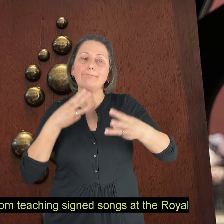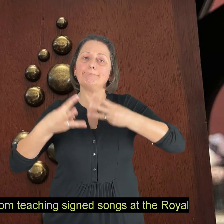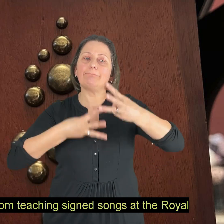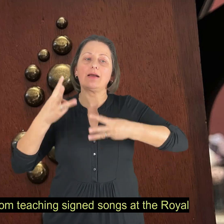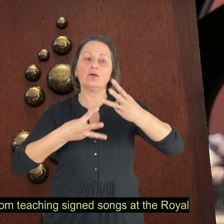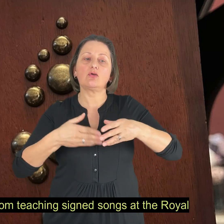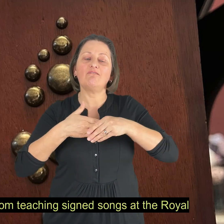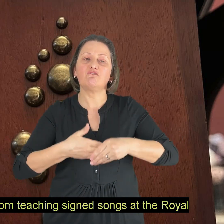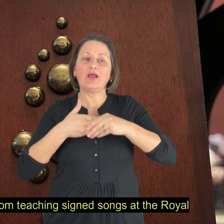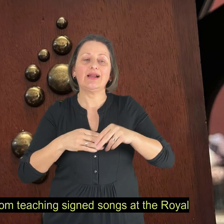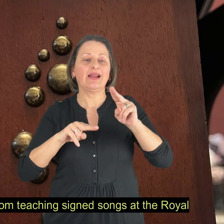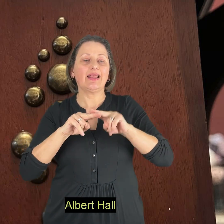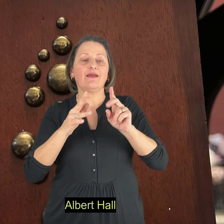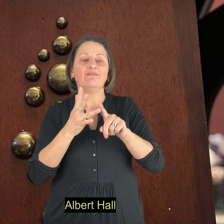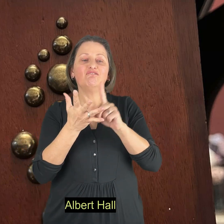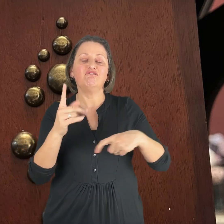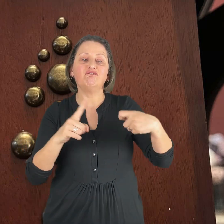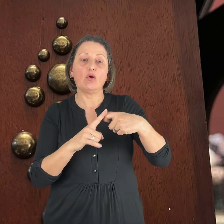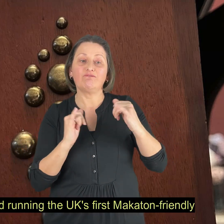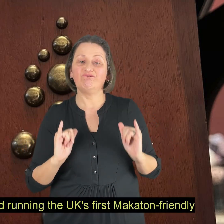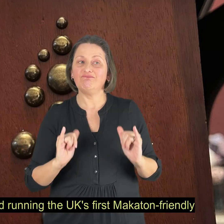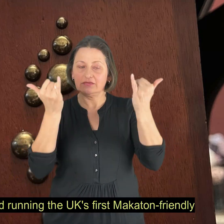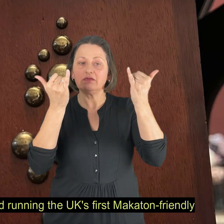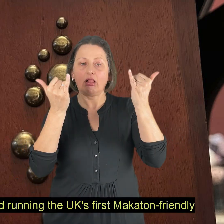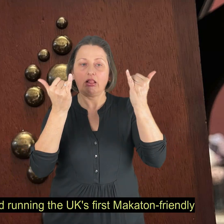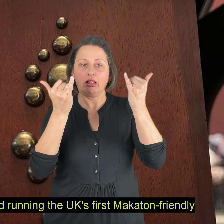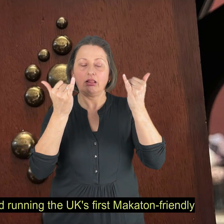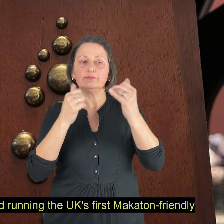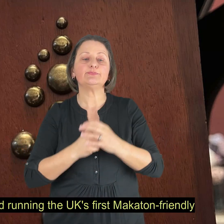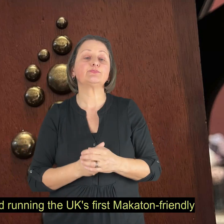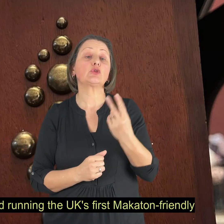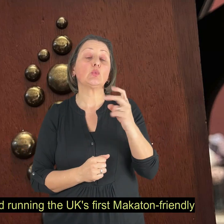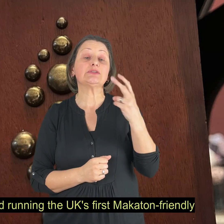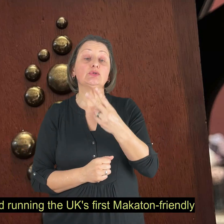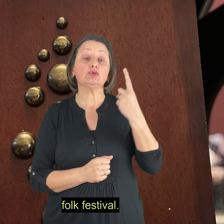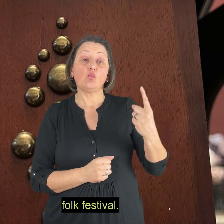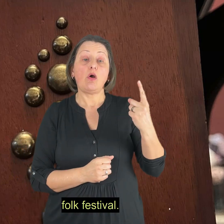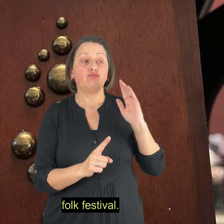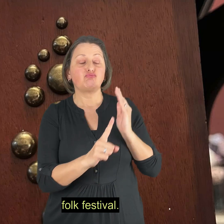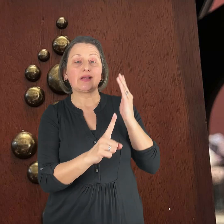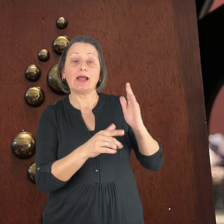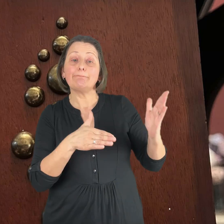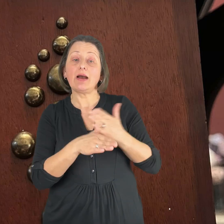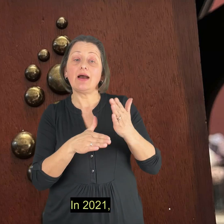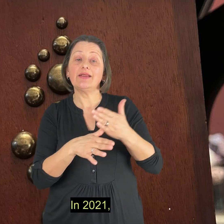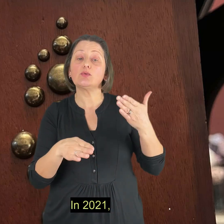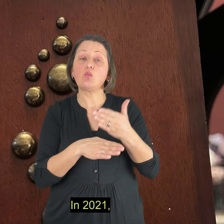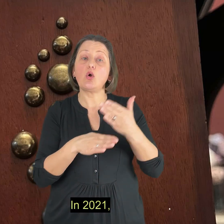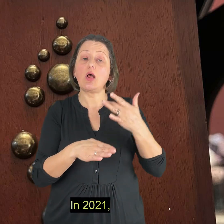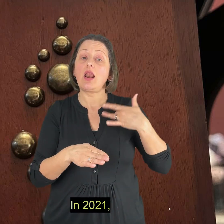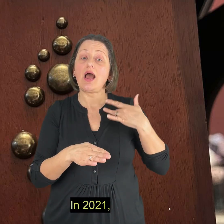from teaching signed songs at the Royal Albert Hall and running the UK's first Makaton-friendly folk festival.